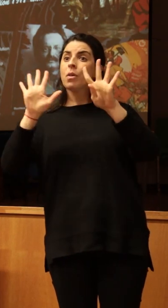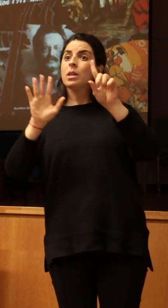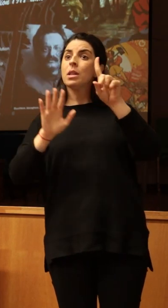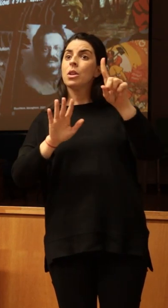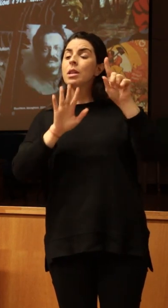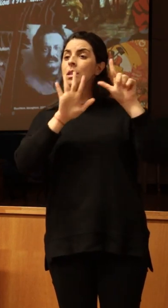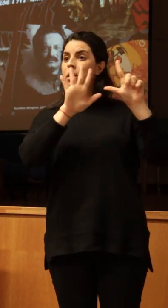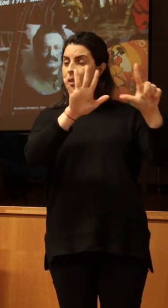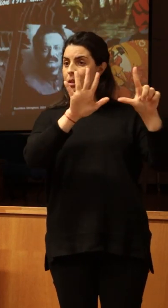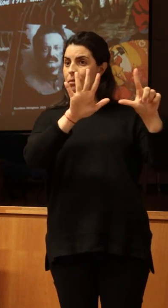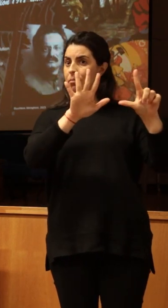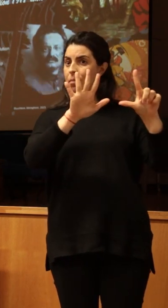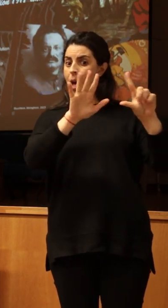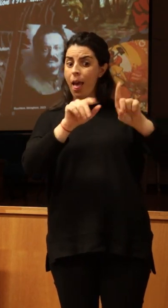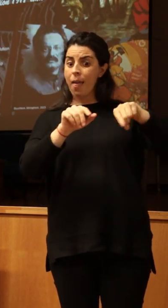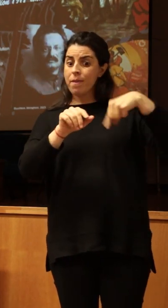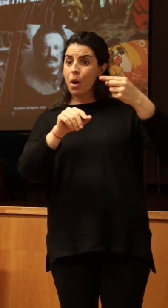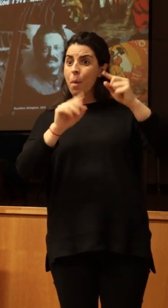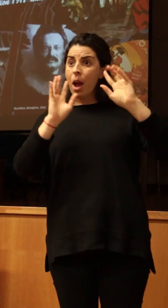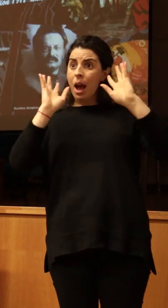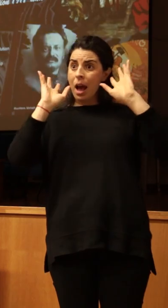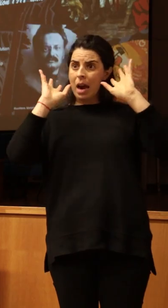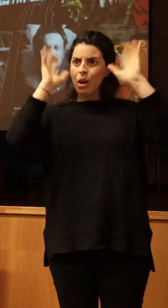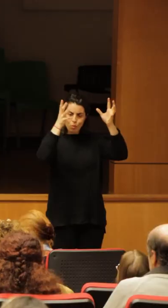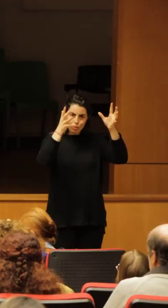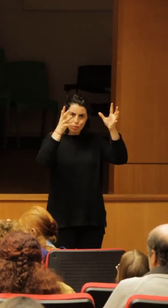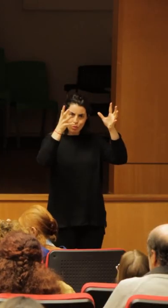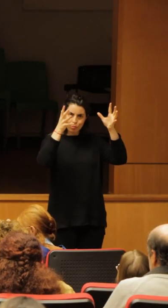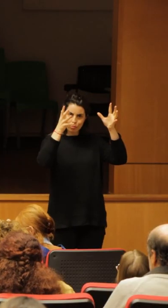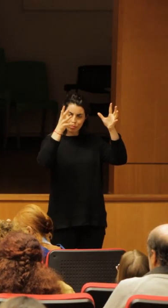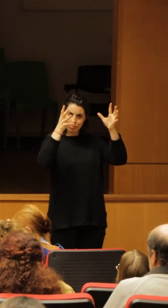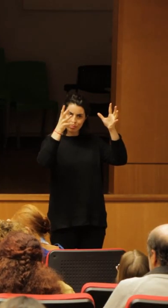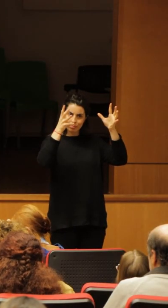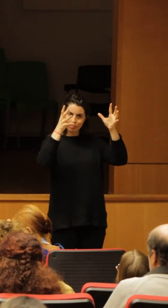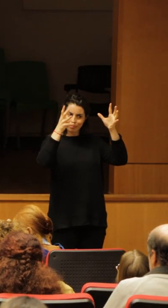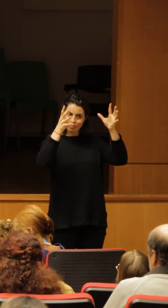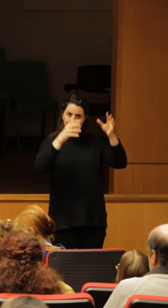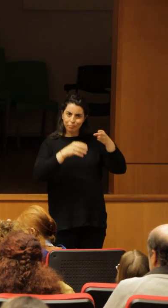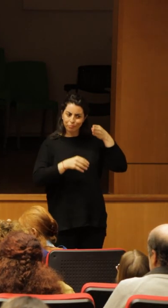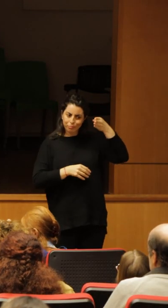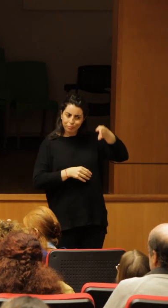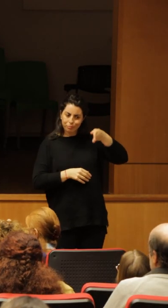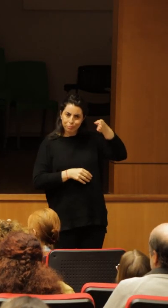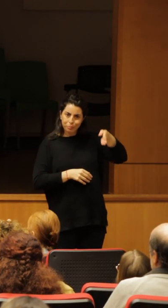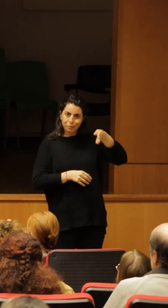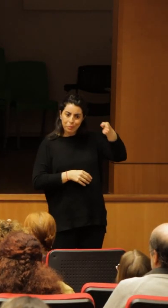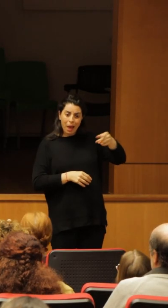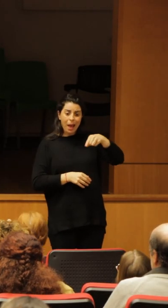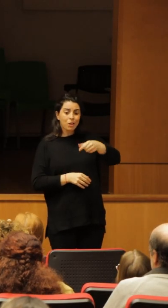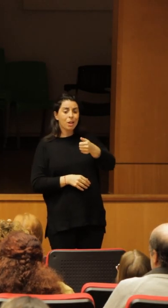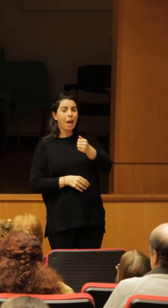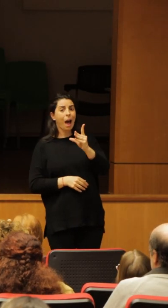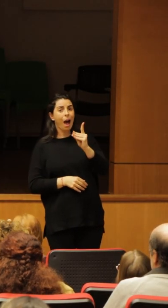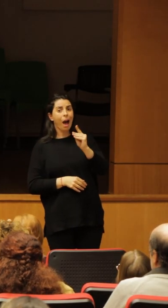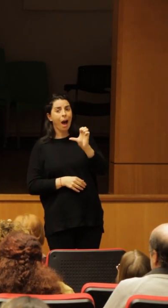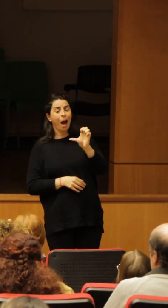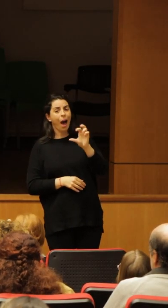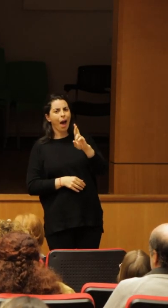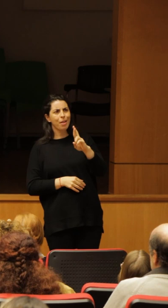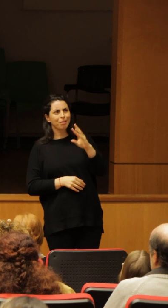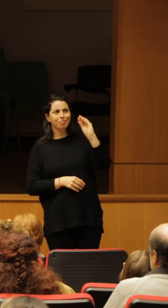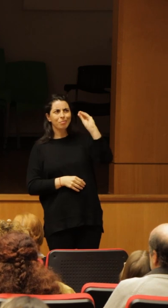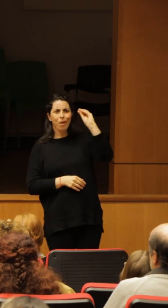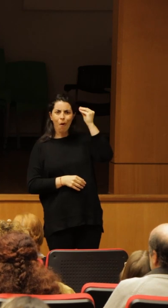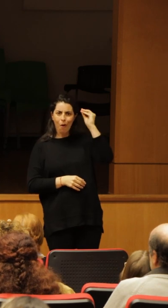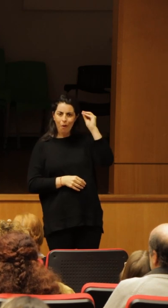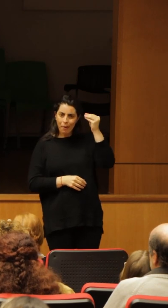went to do the revolution. Y después fueron a la revolución. So, and Adler, he was very young, and he was a medical doctor.